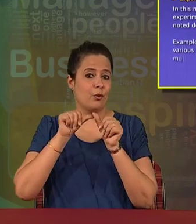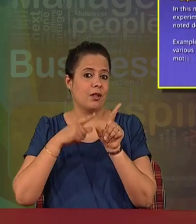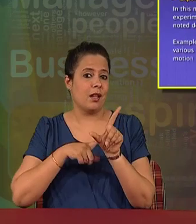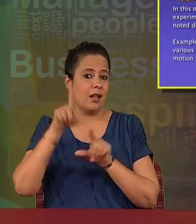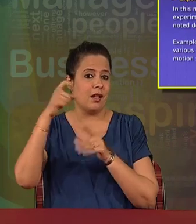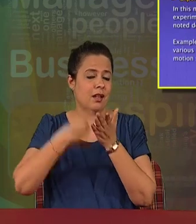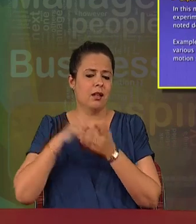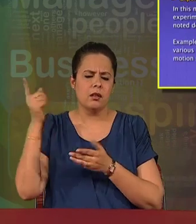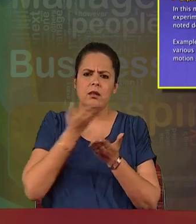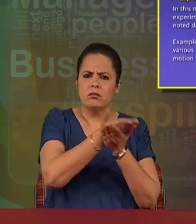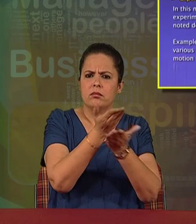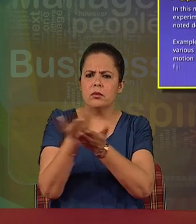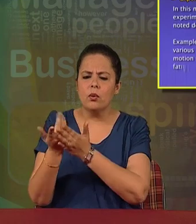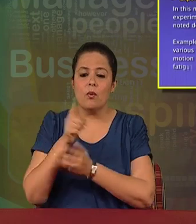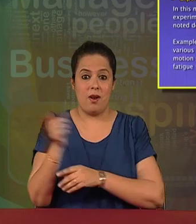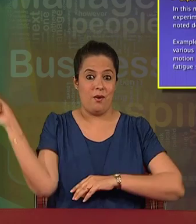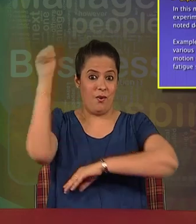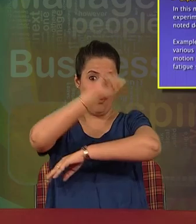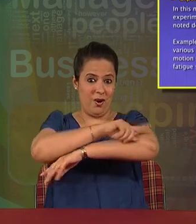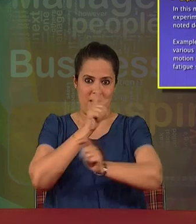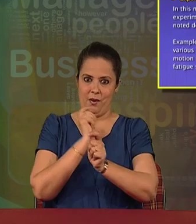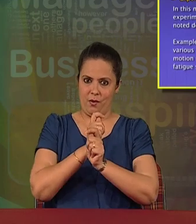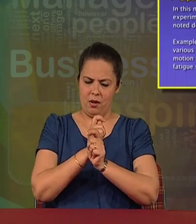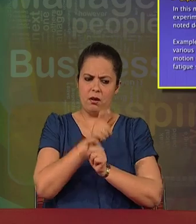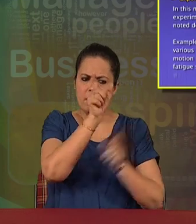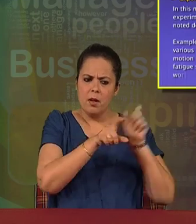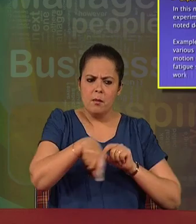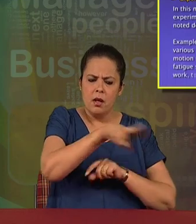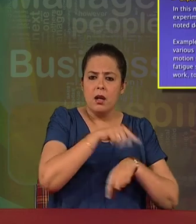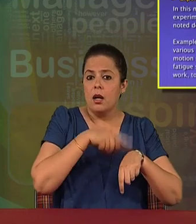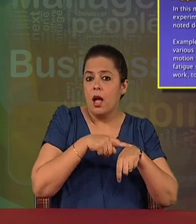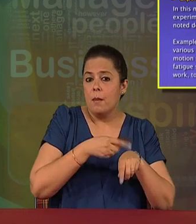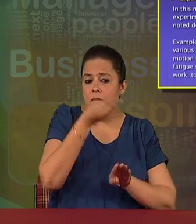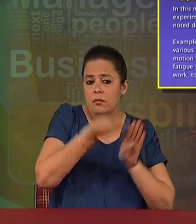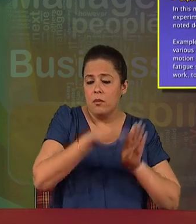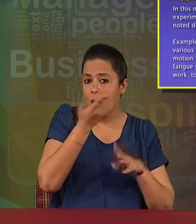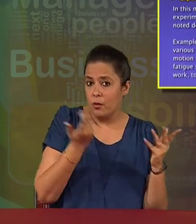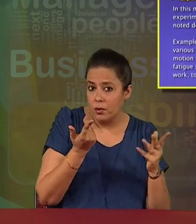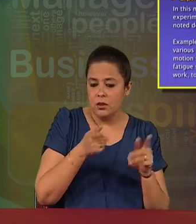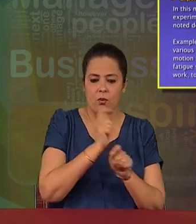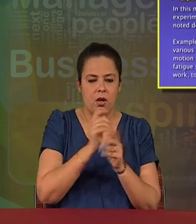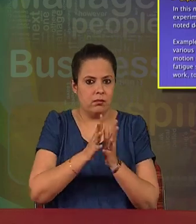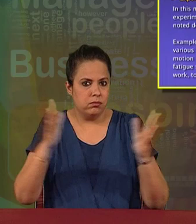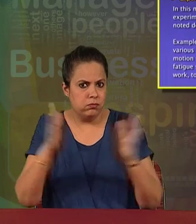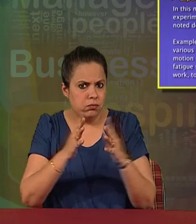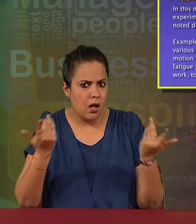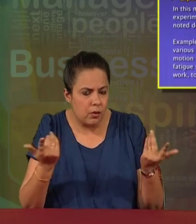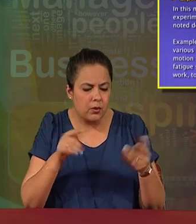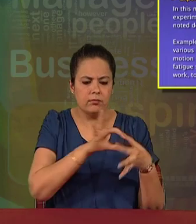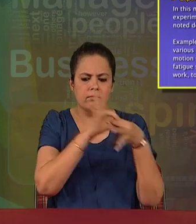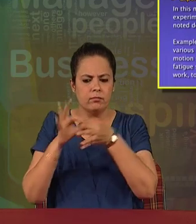various studies like time study, motion study, fatigue study, standardization of